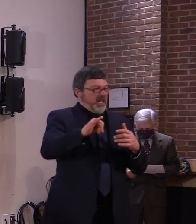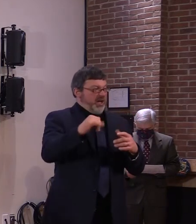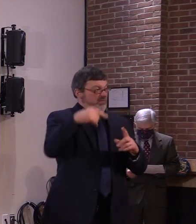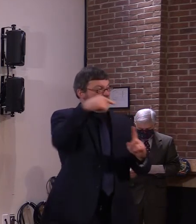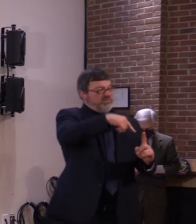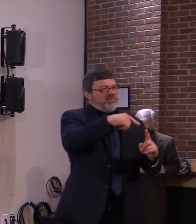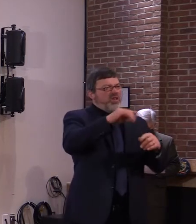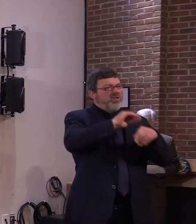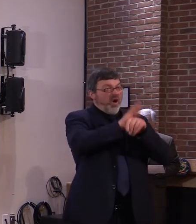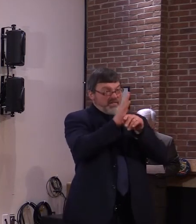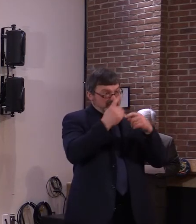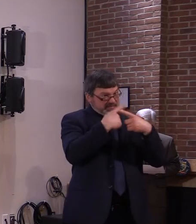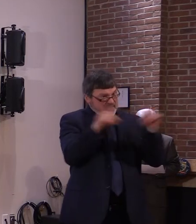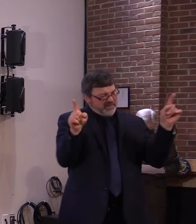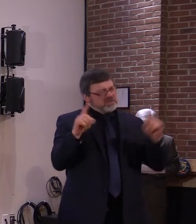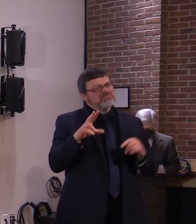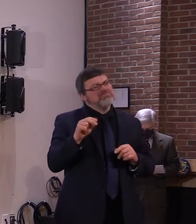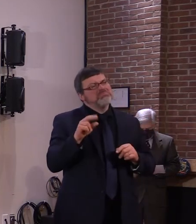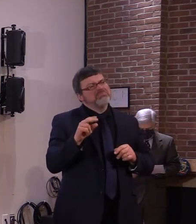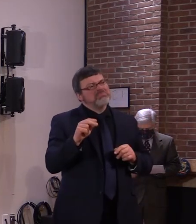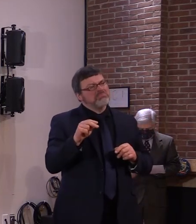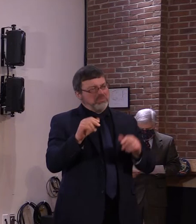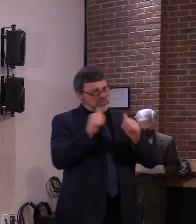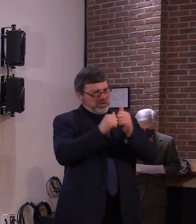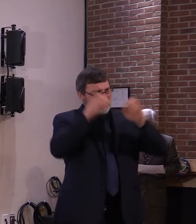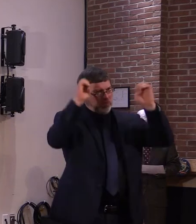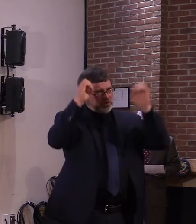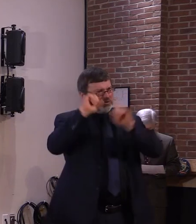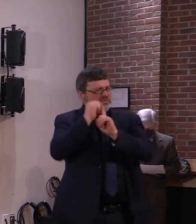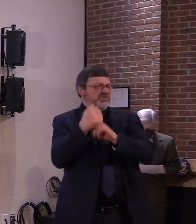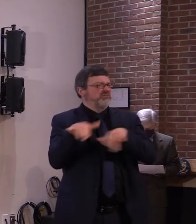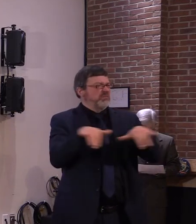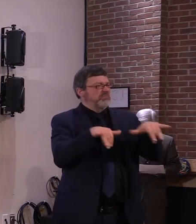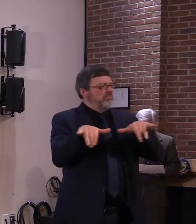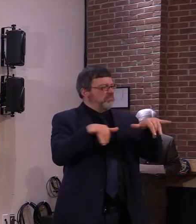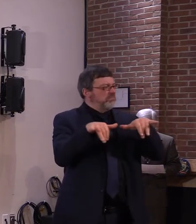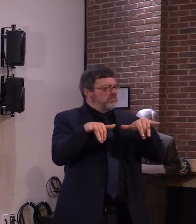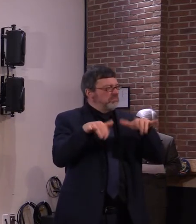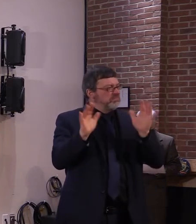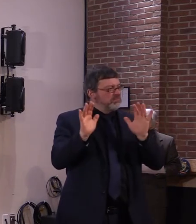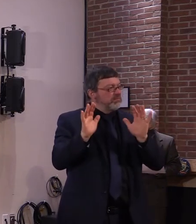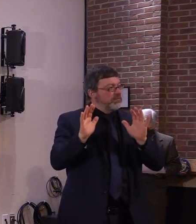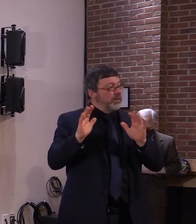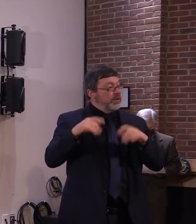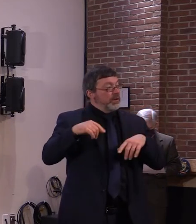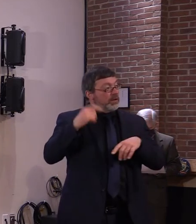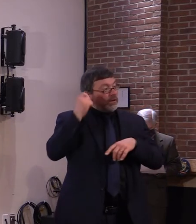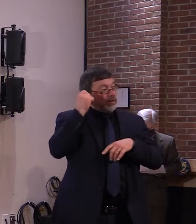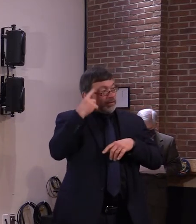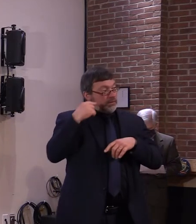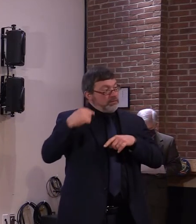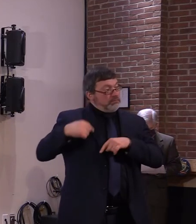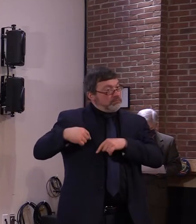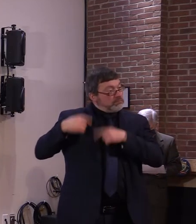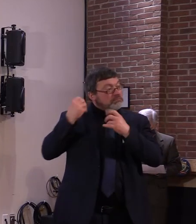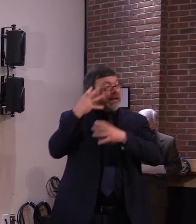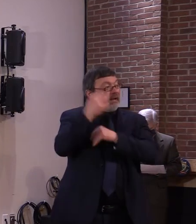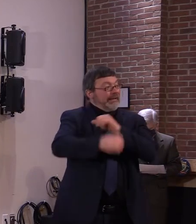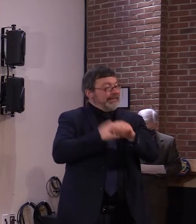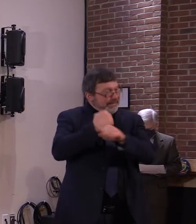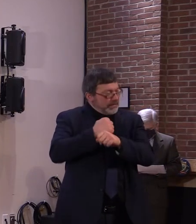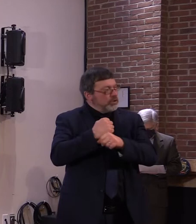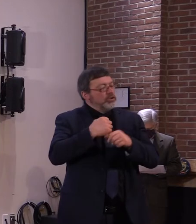hope is that we'll we'll learn some of these lessons so that we don't uh resort back to where we were before i